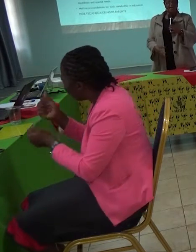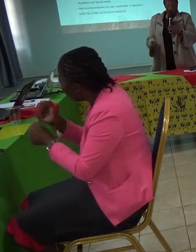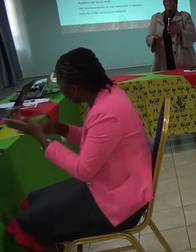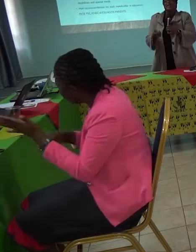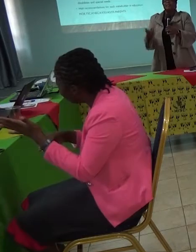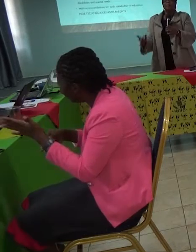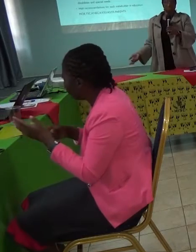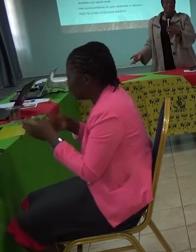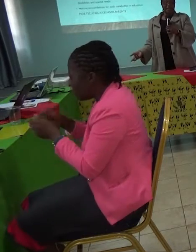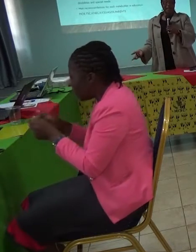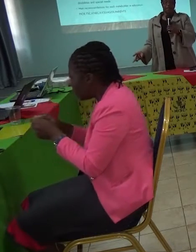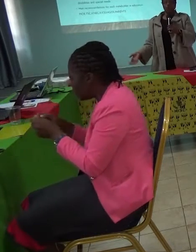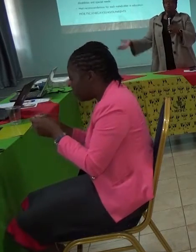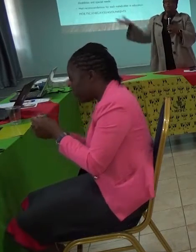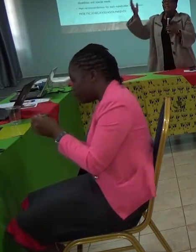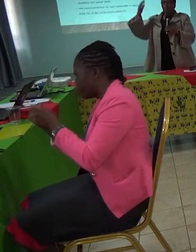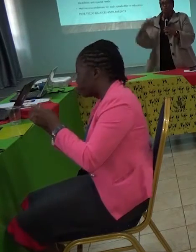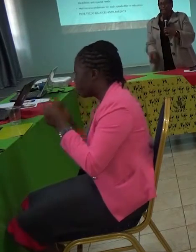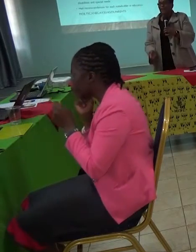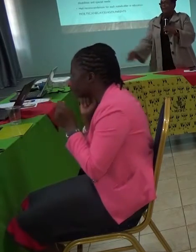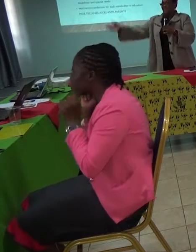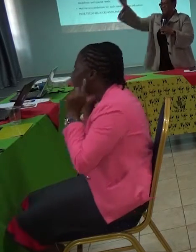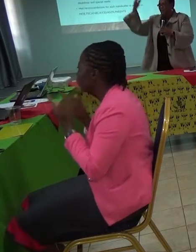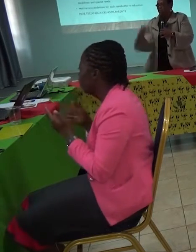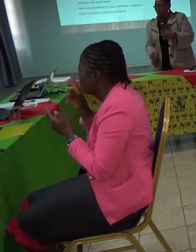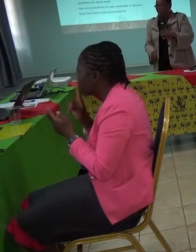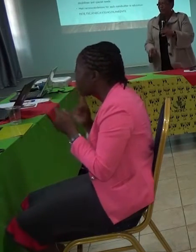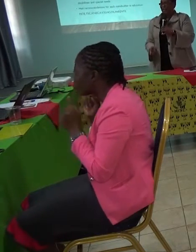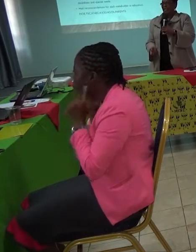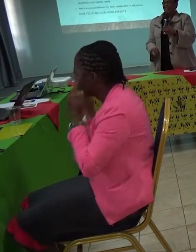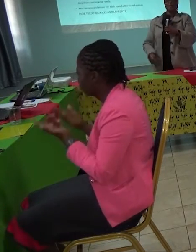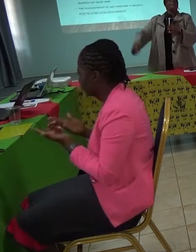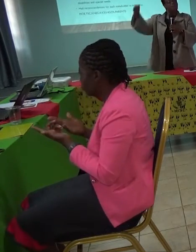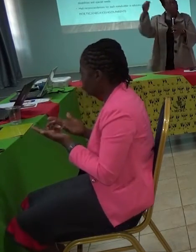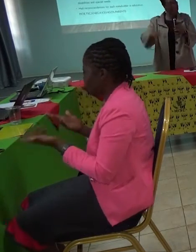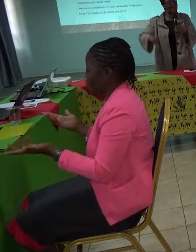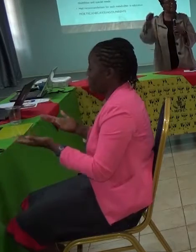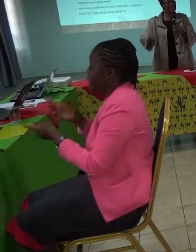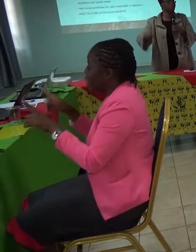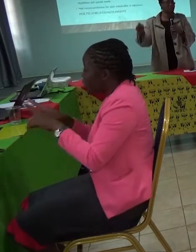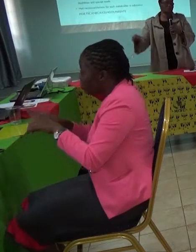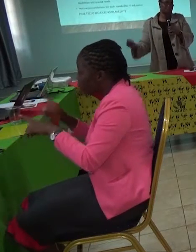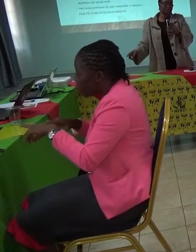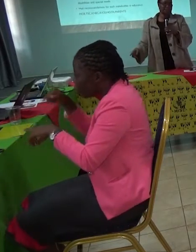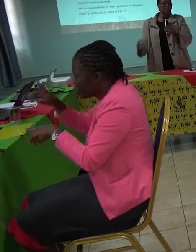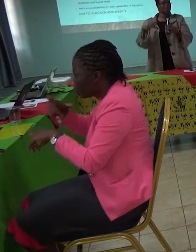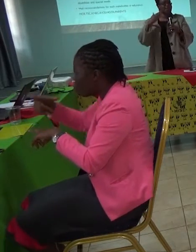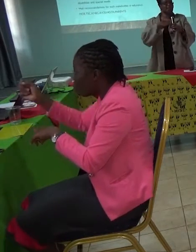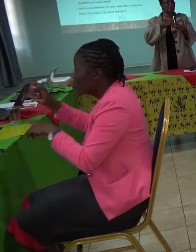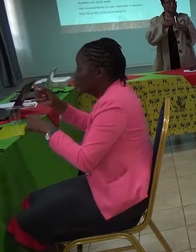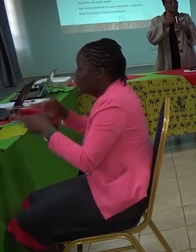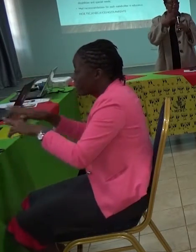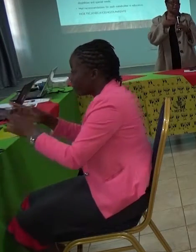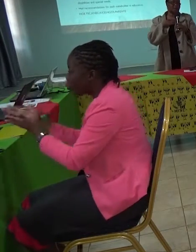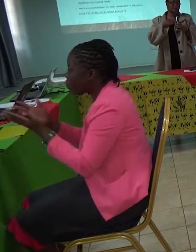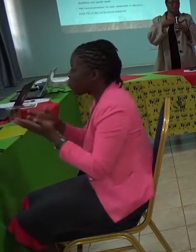attitude that children never got tired. You know, you would be sent to the river, after the river you would be sent for another thing, but you still had time to make those things. It was